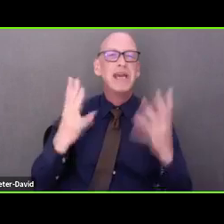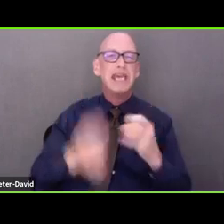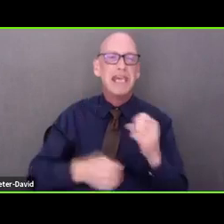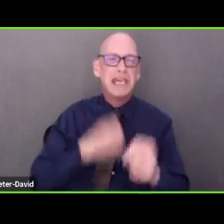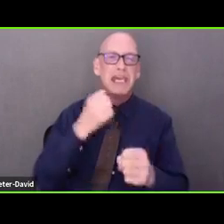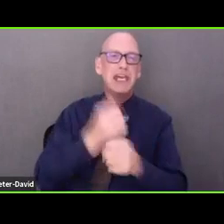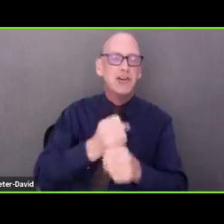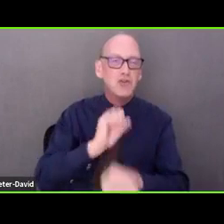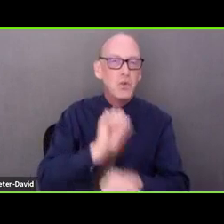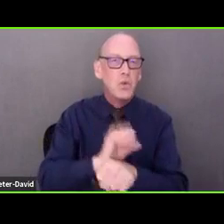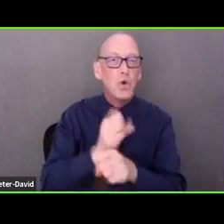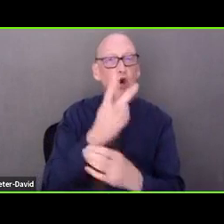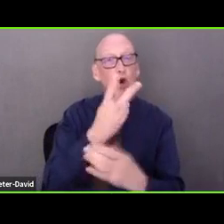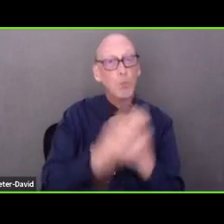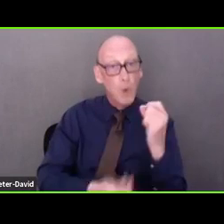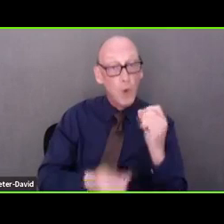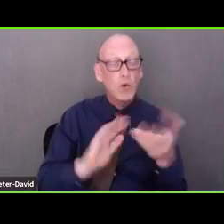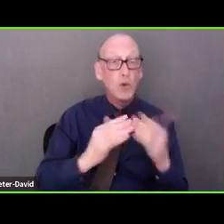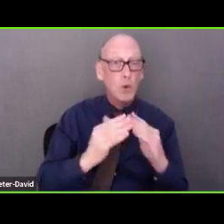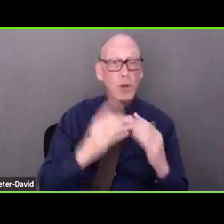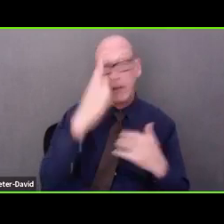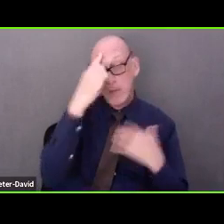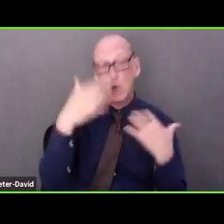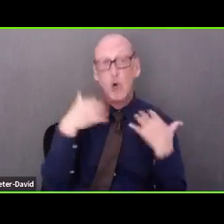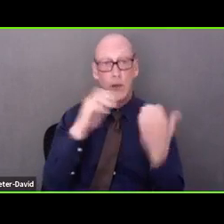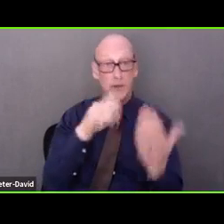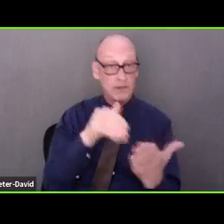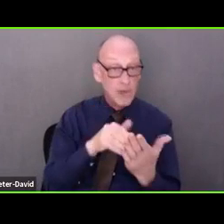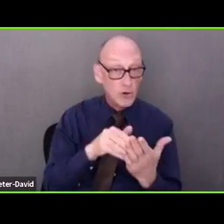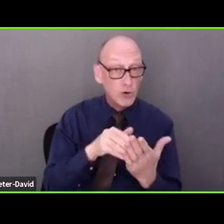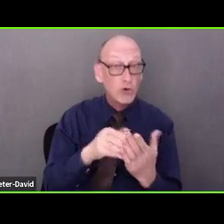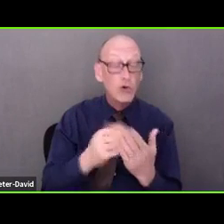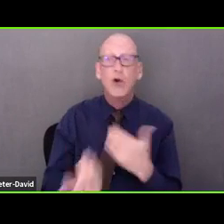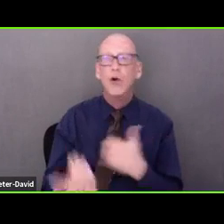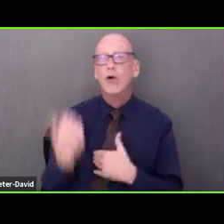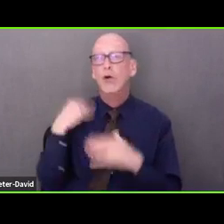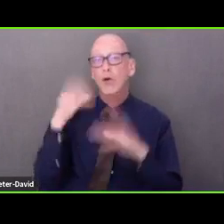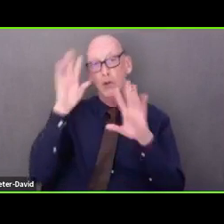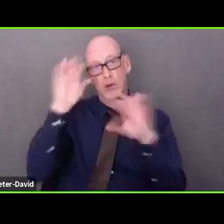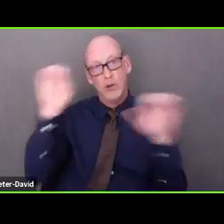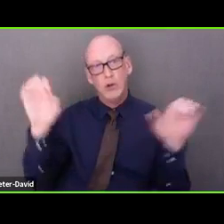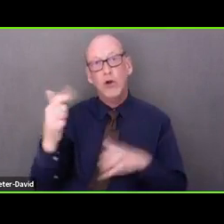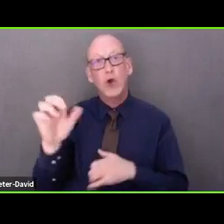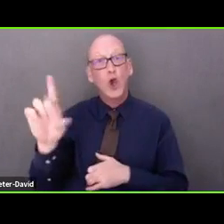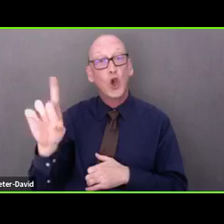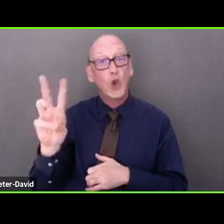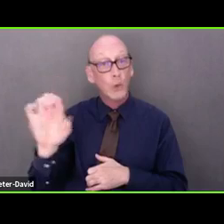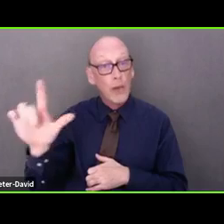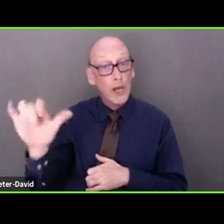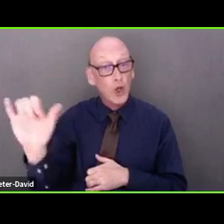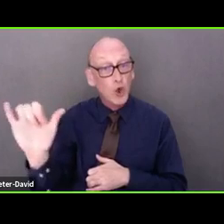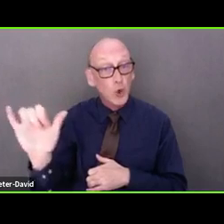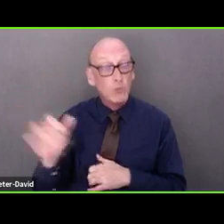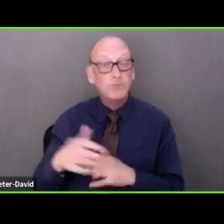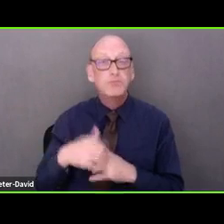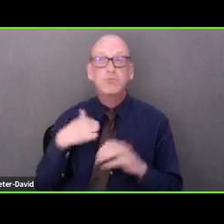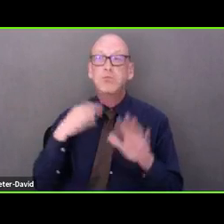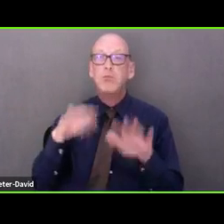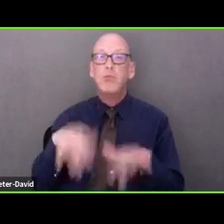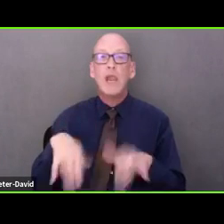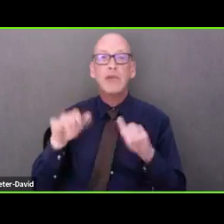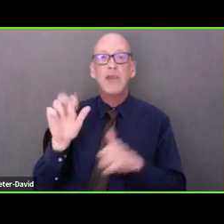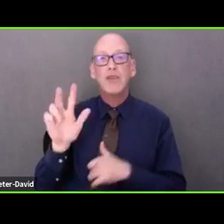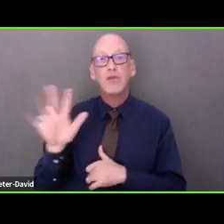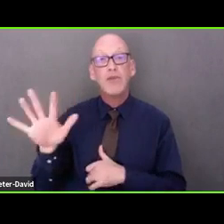in both the Community Mental Health Center, and I'm a former president of Goodwill. I spent about 35